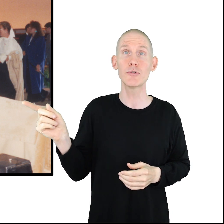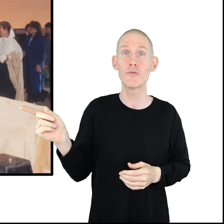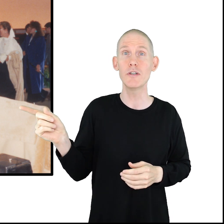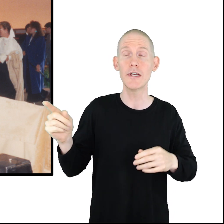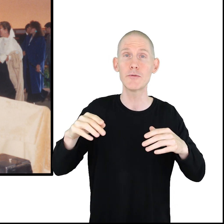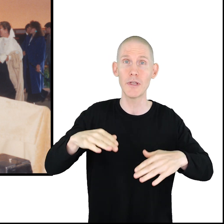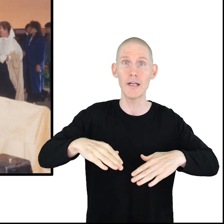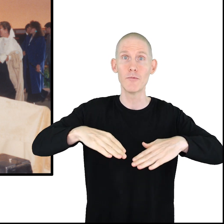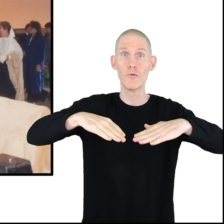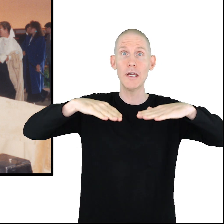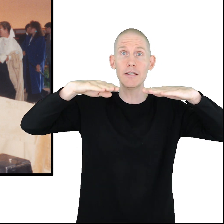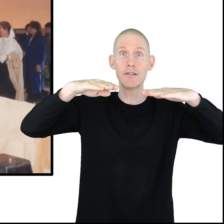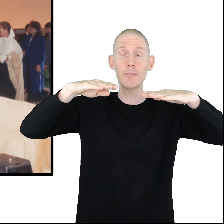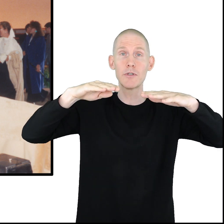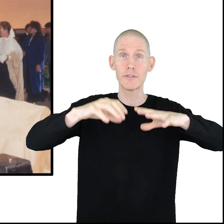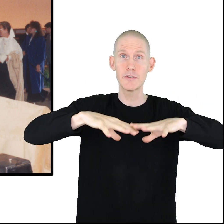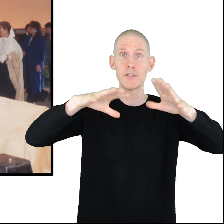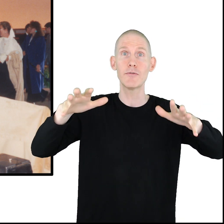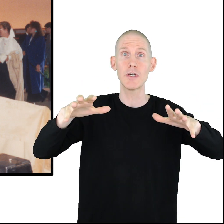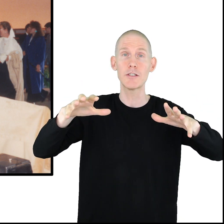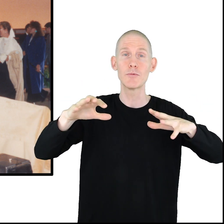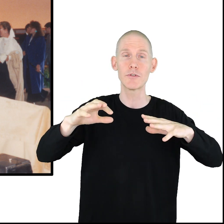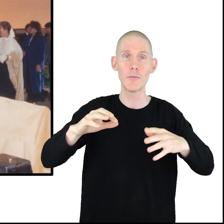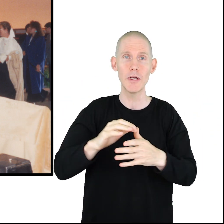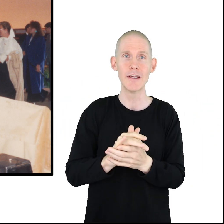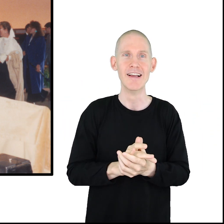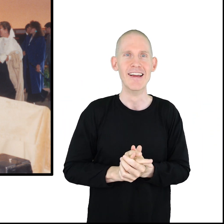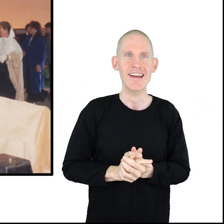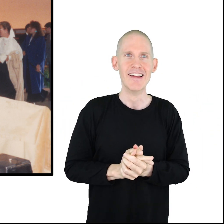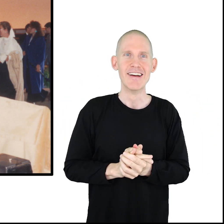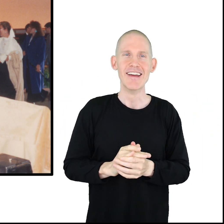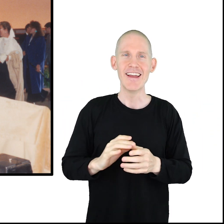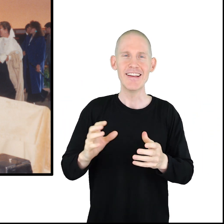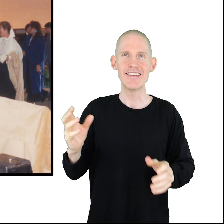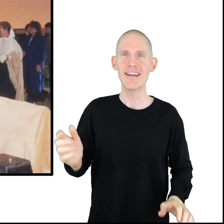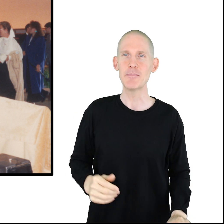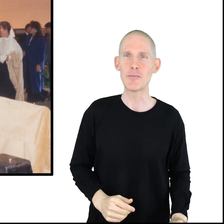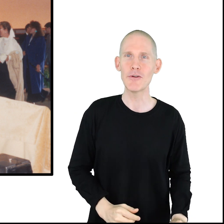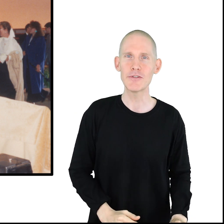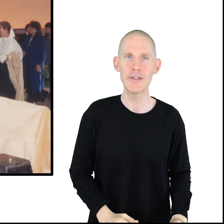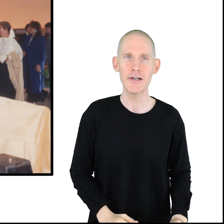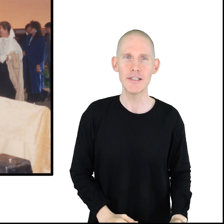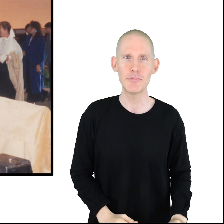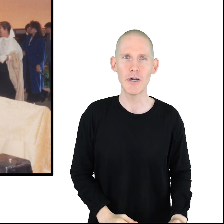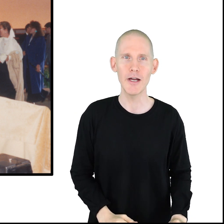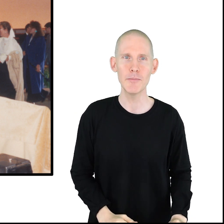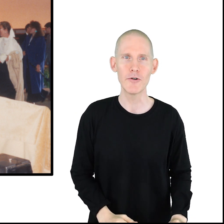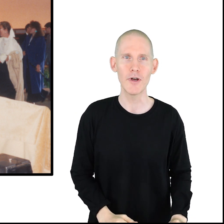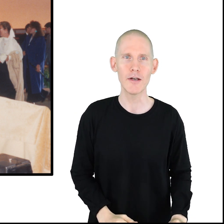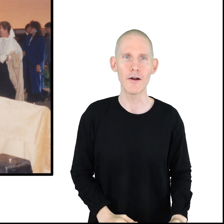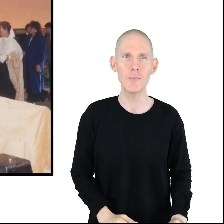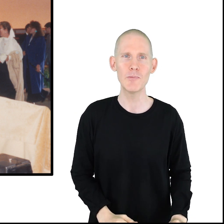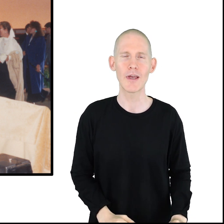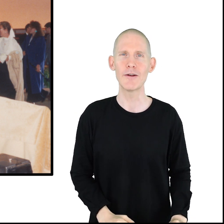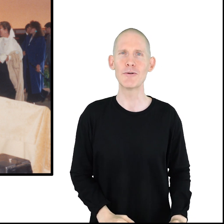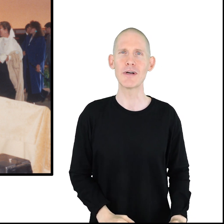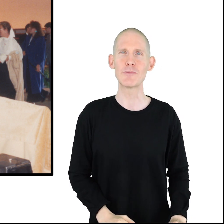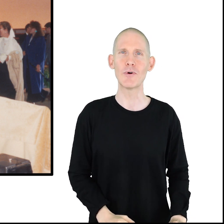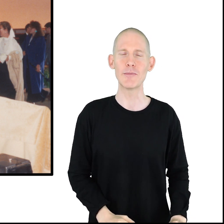was a real nice one. They had them raised up because the deaf section was so big. And yeah, my brother's there. He's behind my right arm. I don't know why I'm